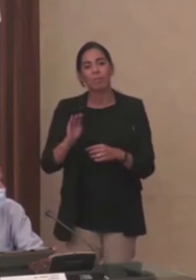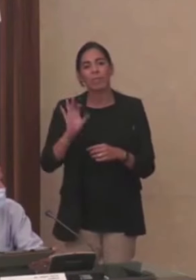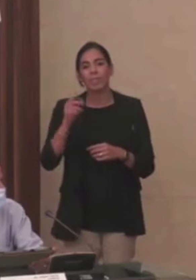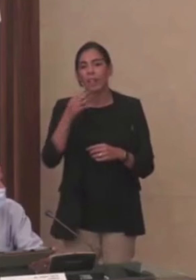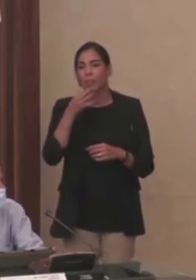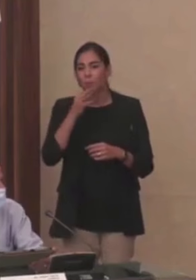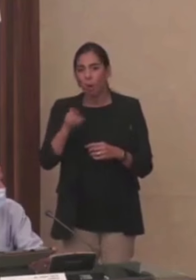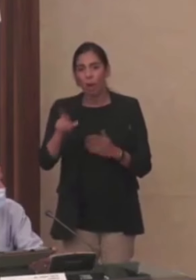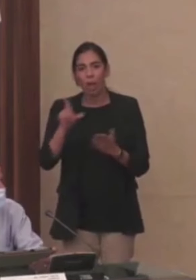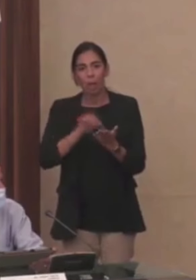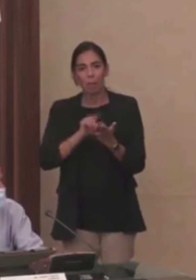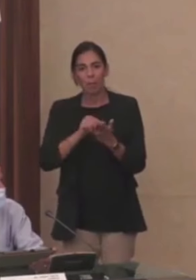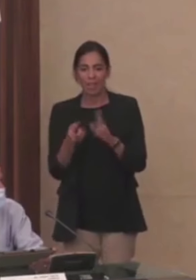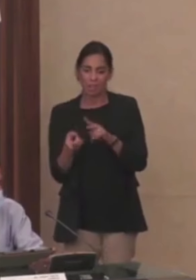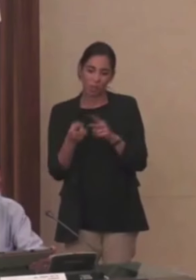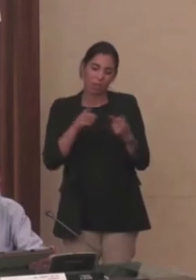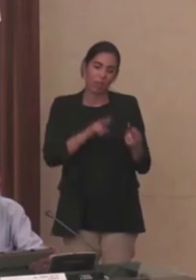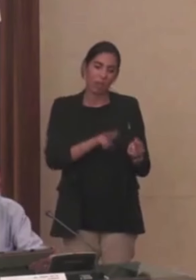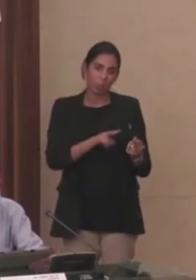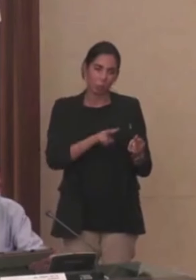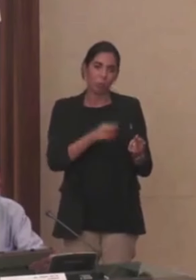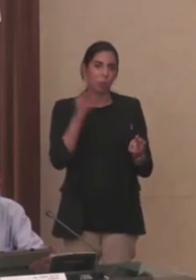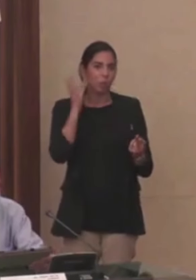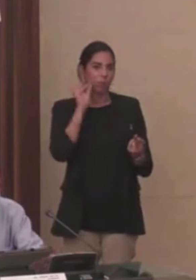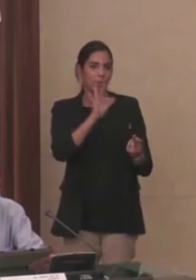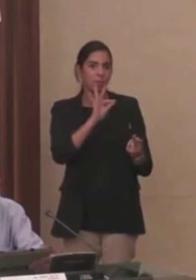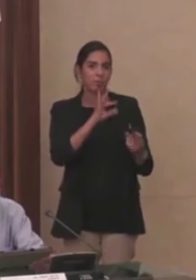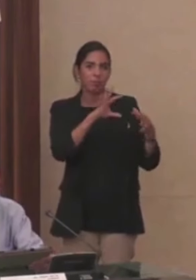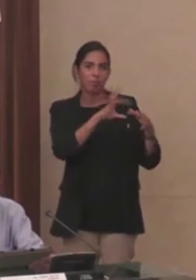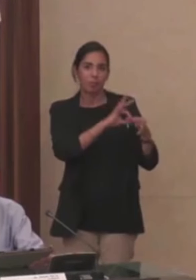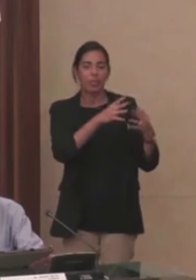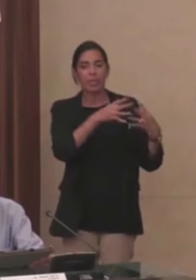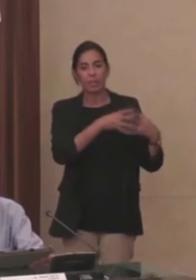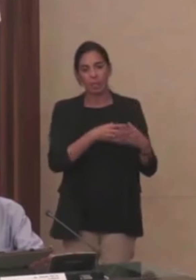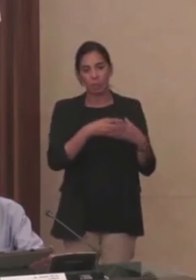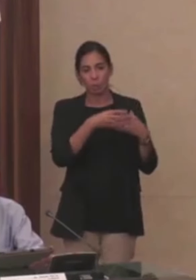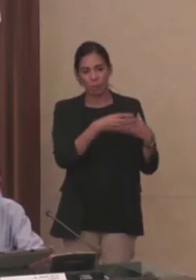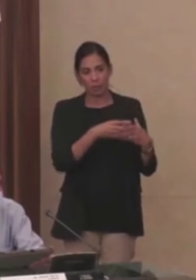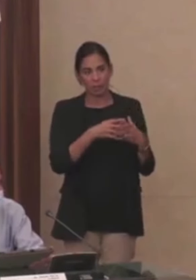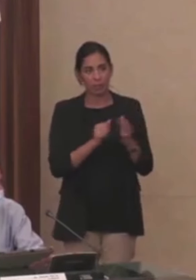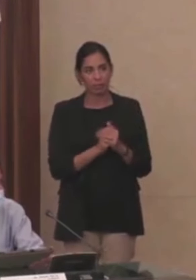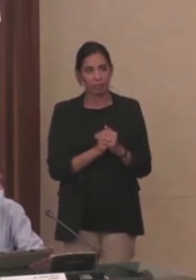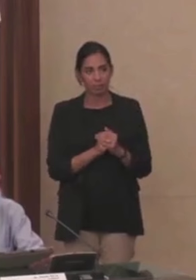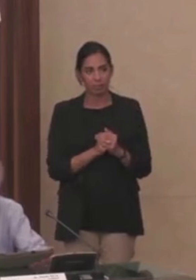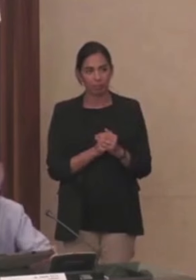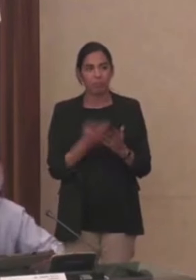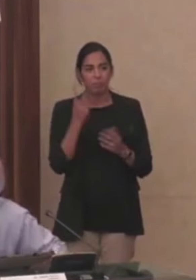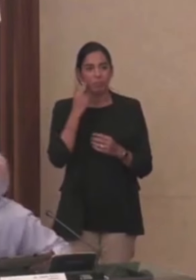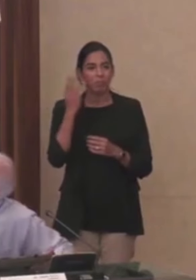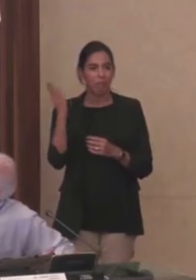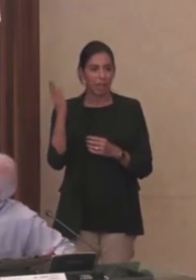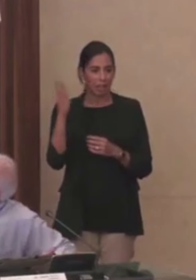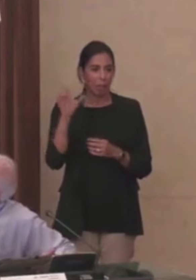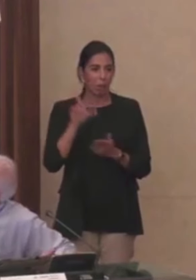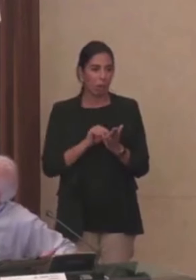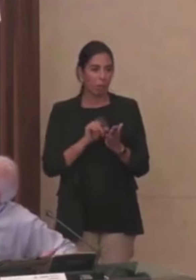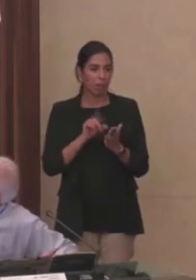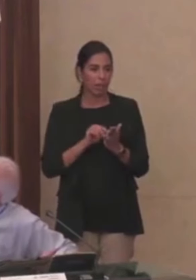US, because there are completely different prescription rules over there. Now let's get to the